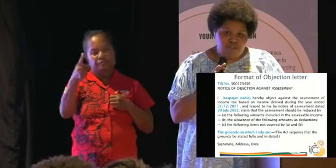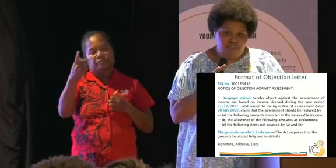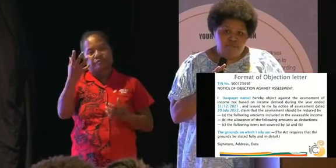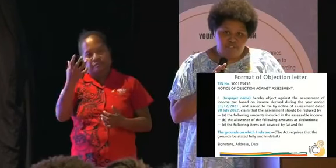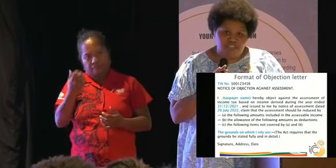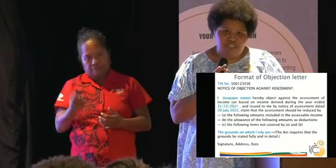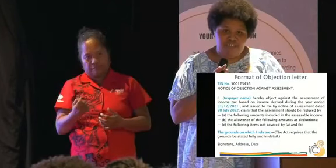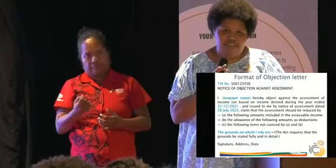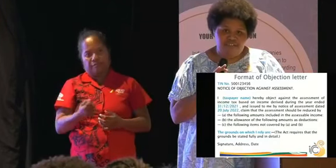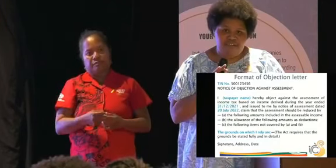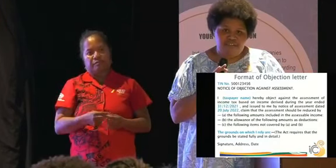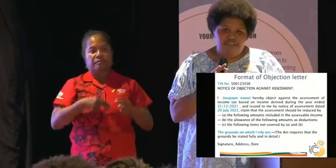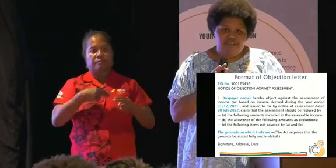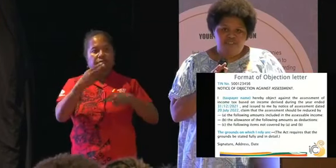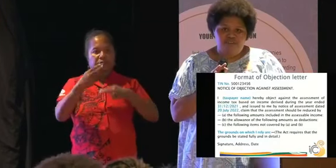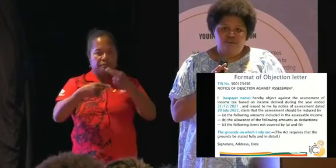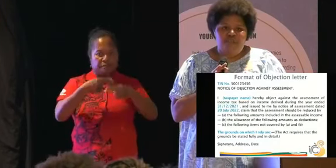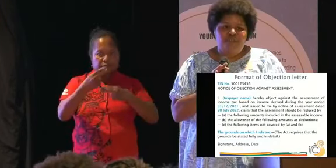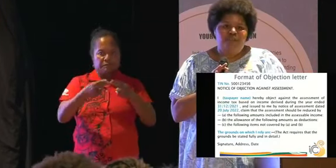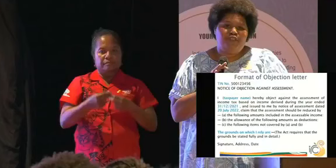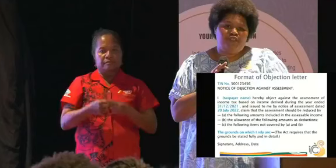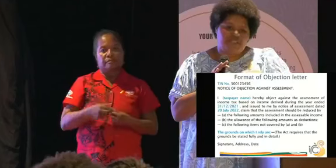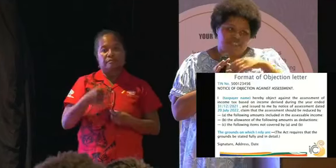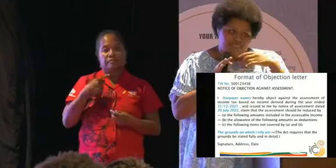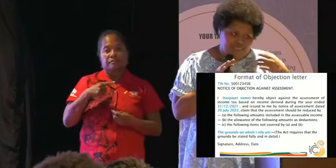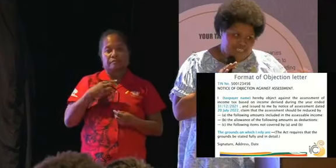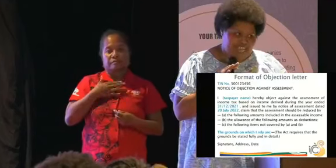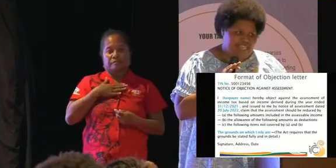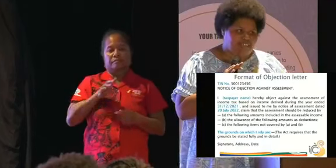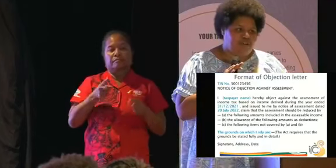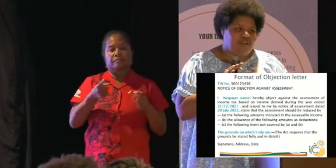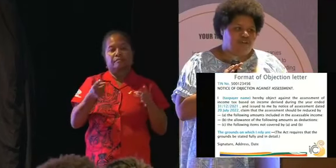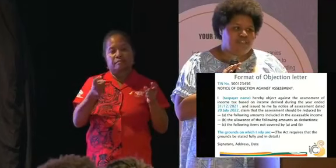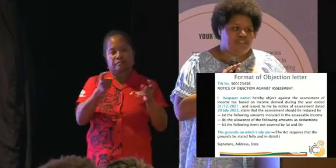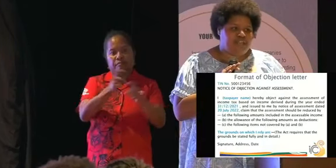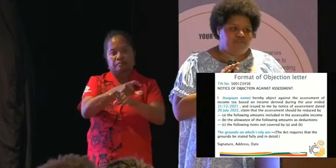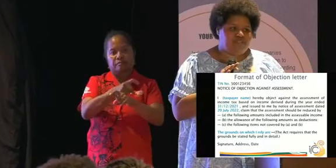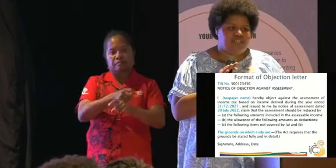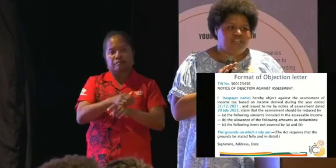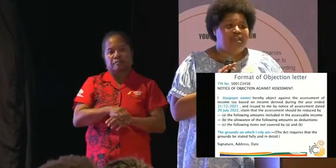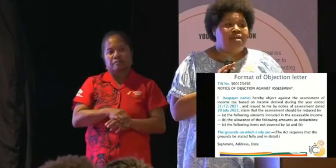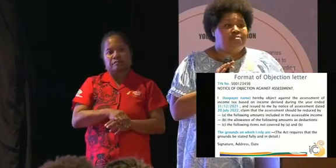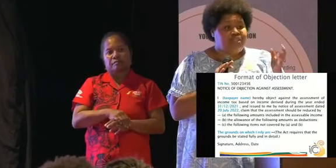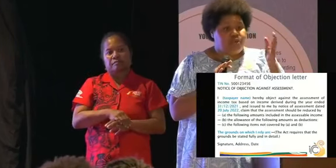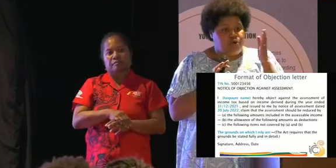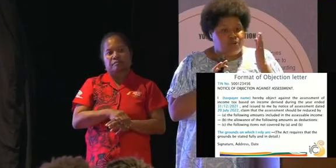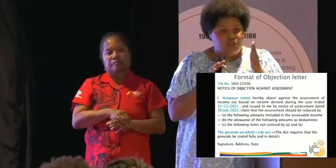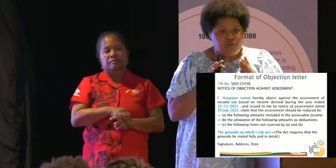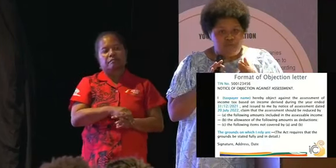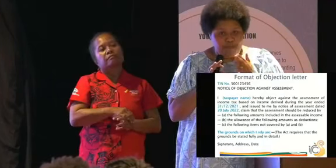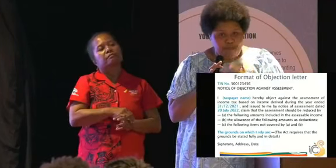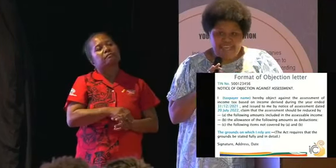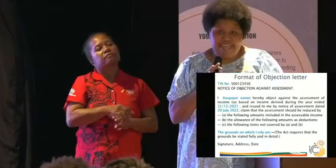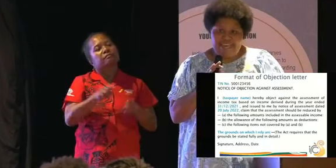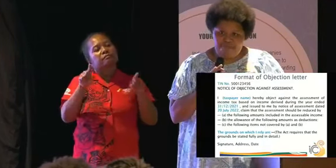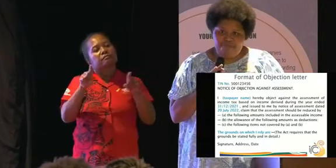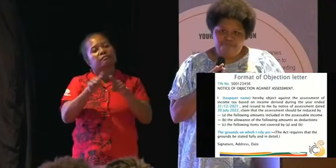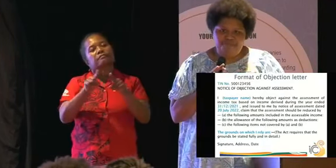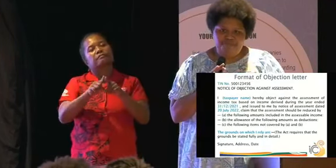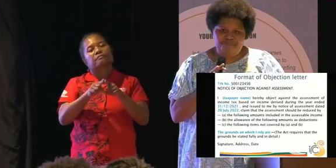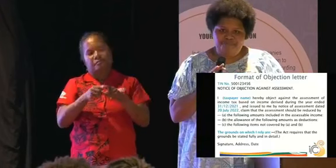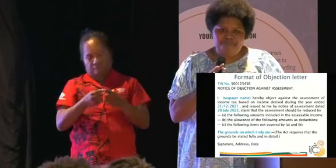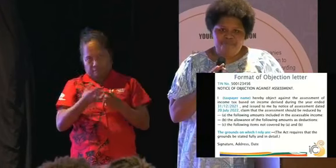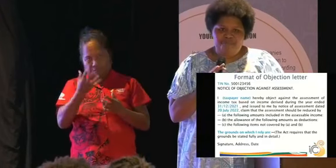the grounds of objection. So you don't just say that you're lodging an objection, but you also back it